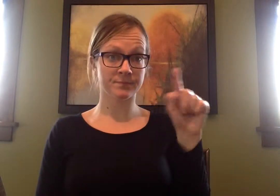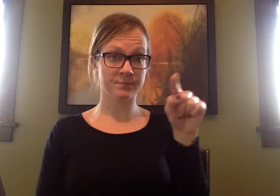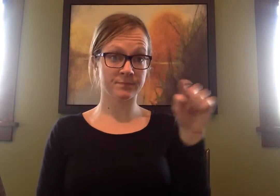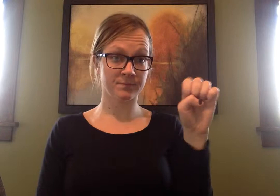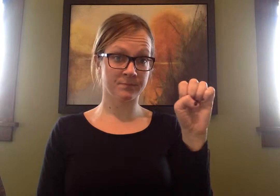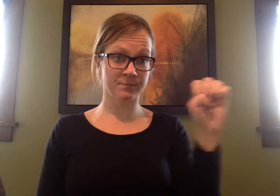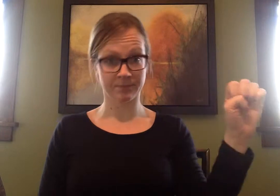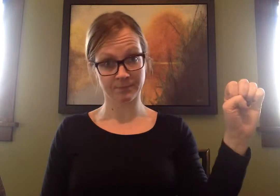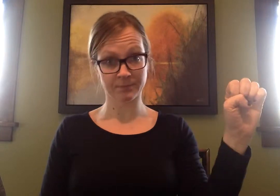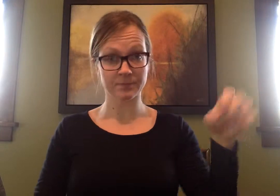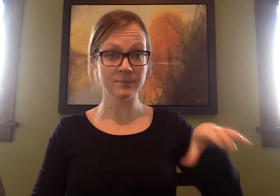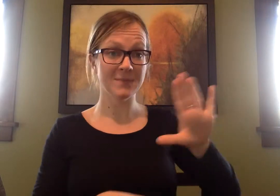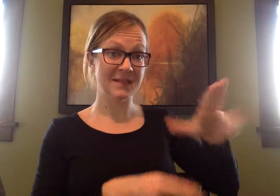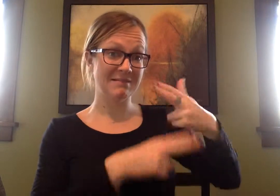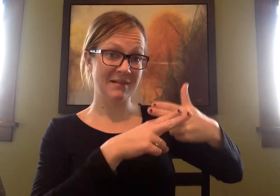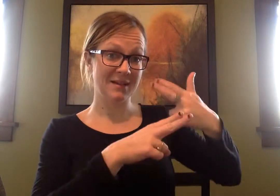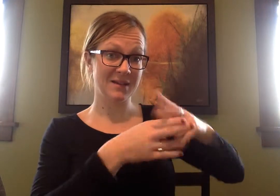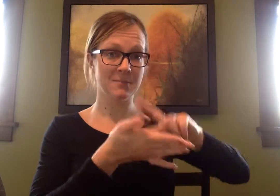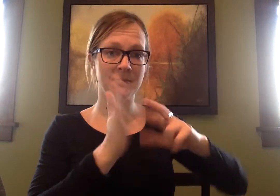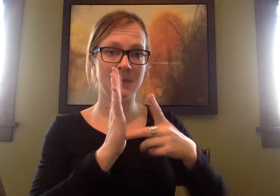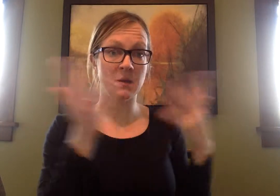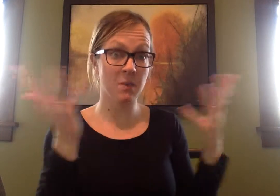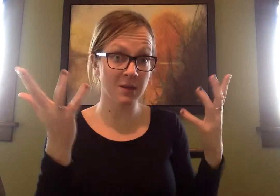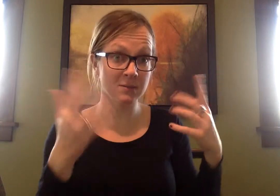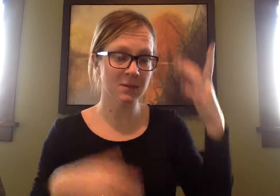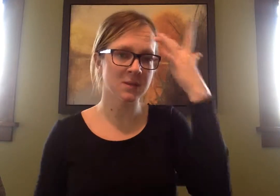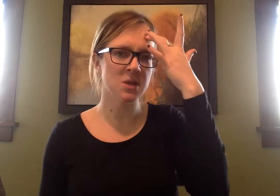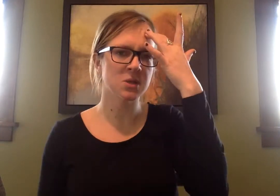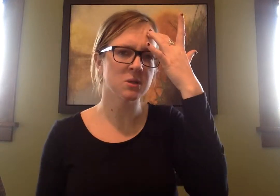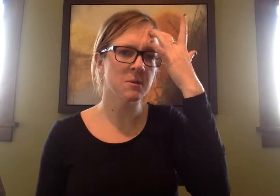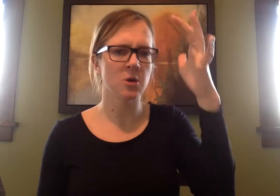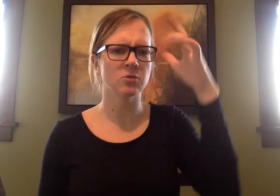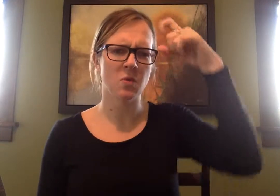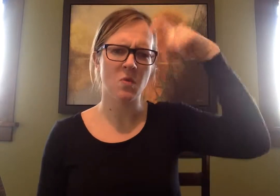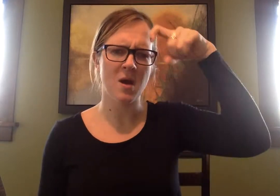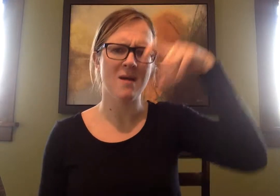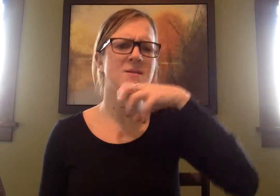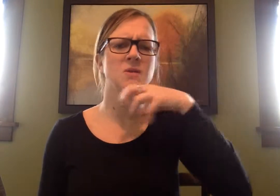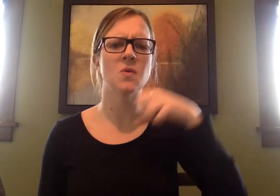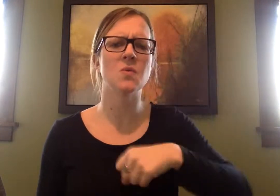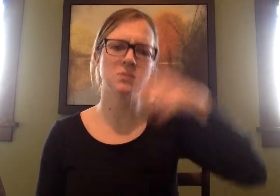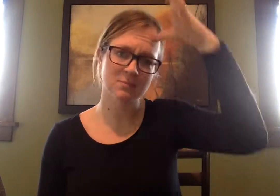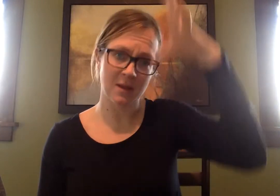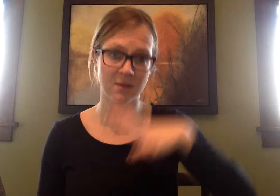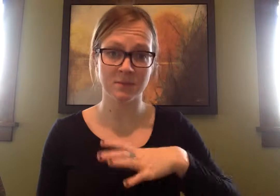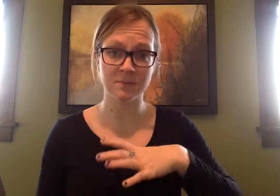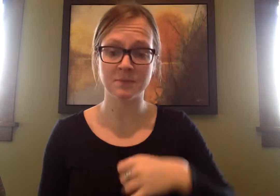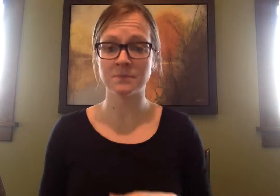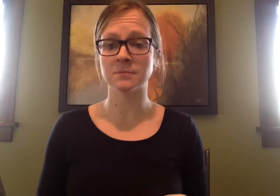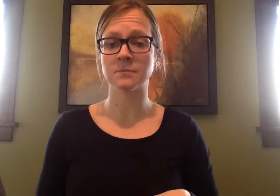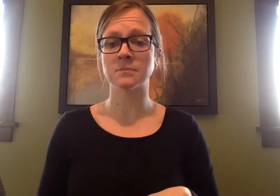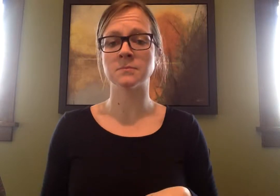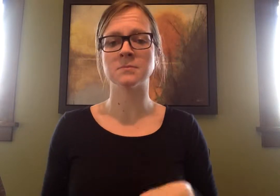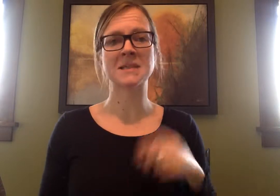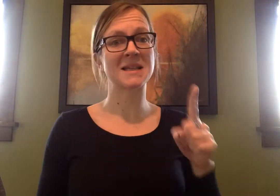Mzee, whose name means wise old man in the Swahili language, was the oldest creature in the